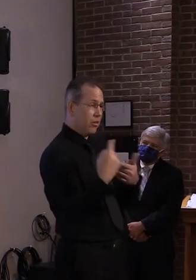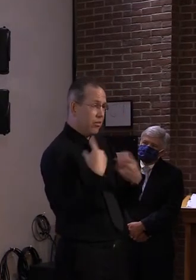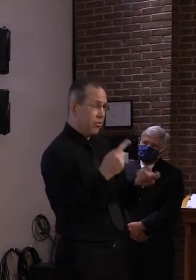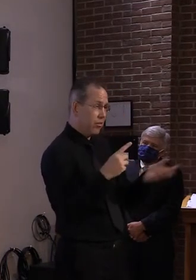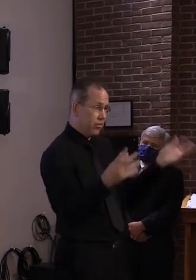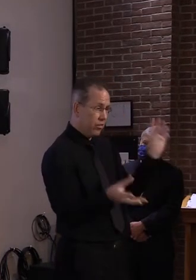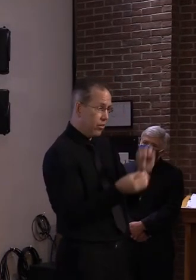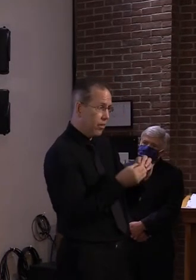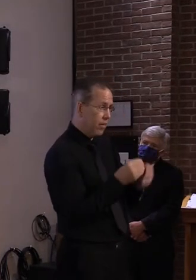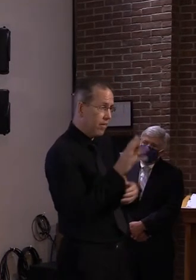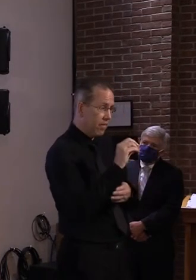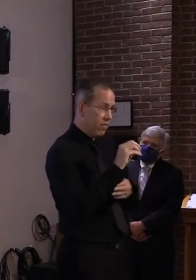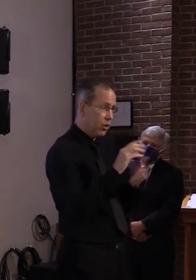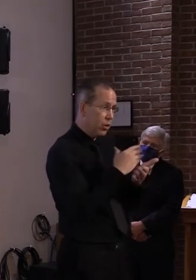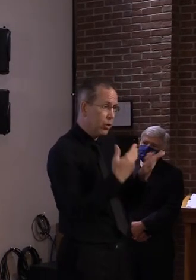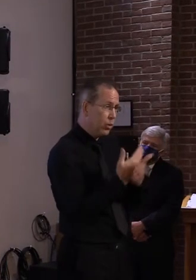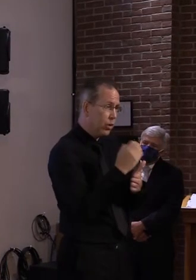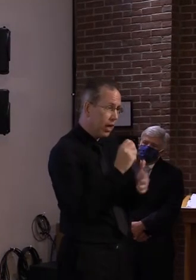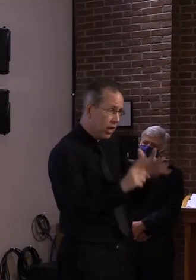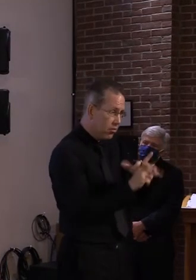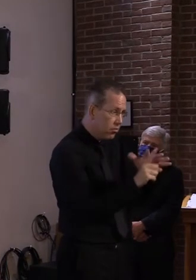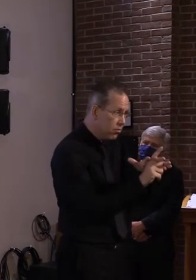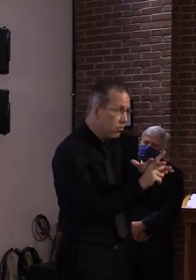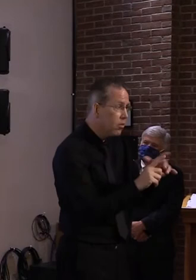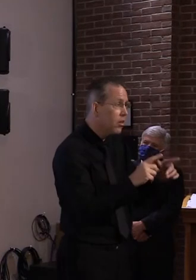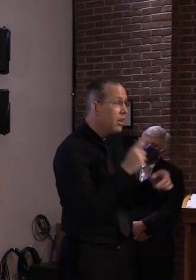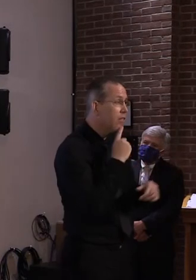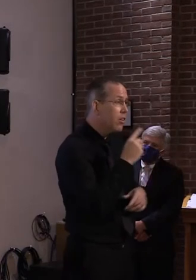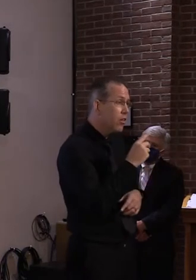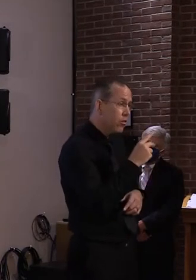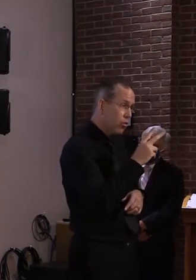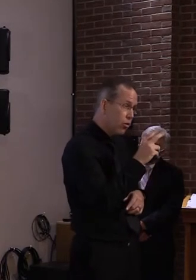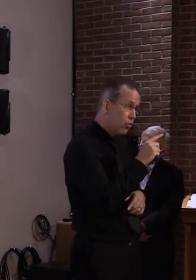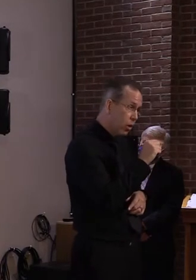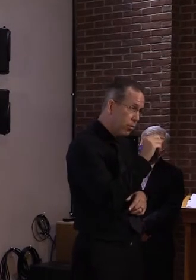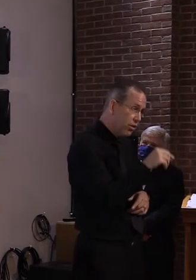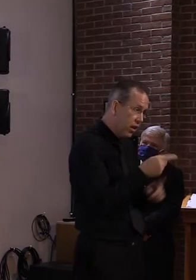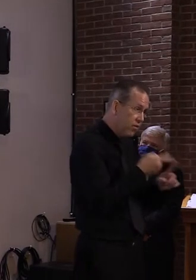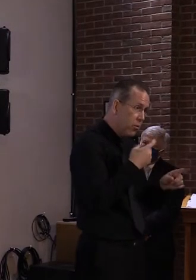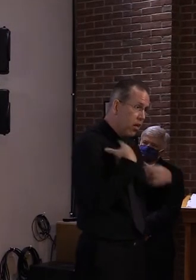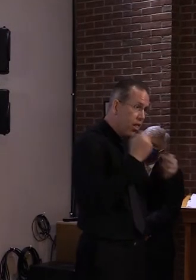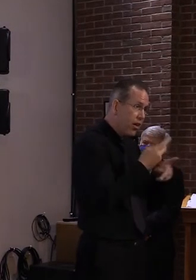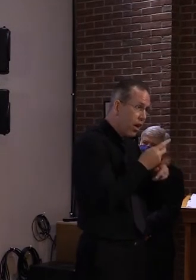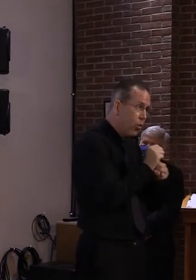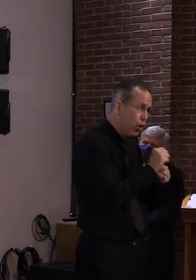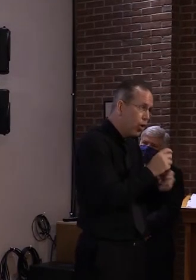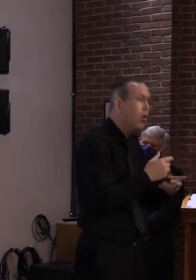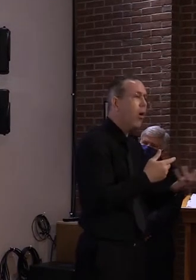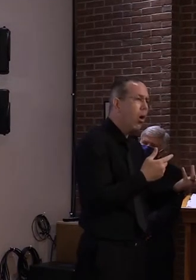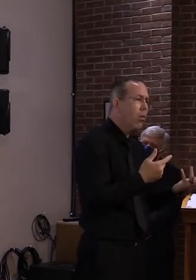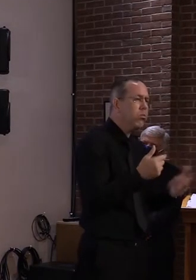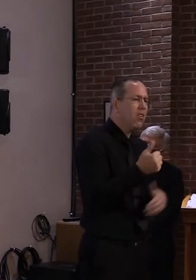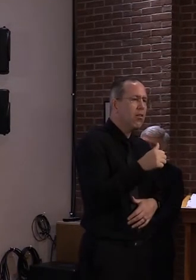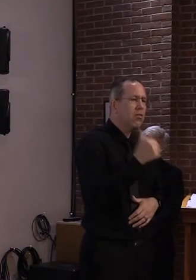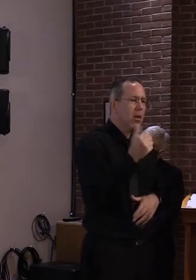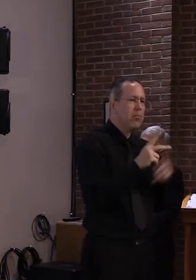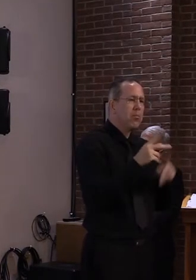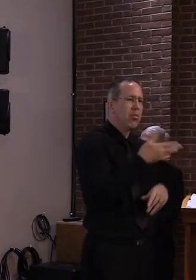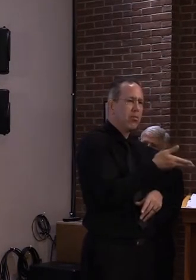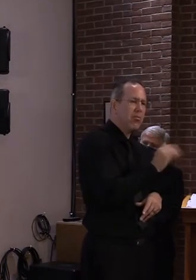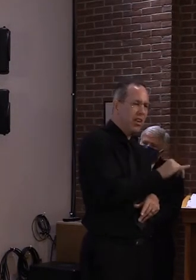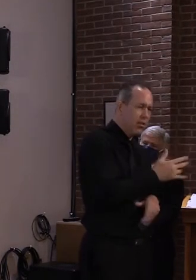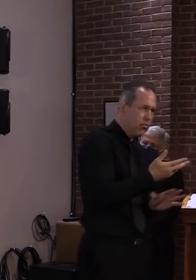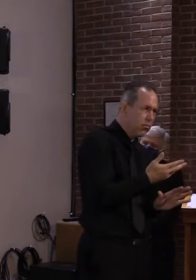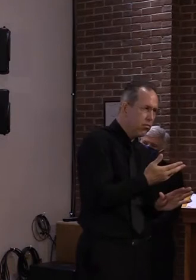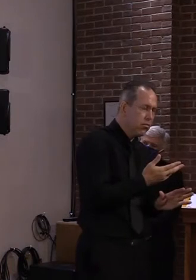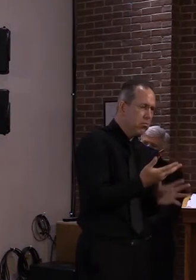COVID, that's still 10 people, which seemed a little surprising. Mm-hmm. 1 to 200 out of